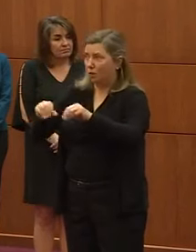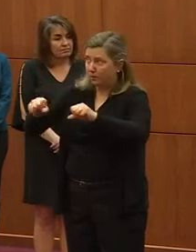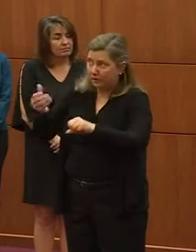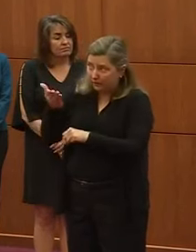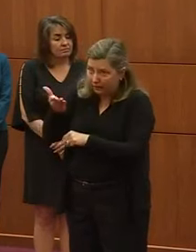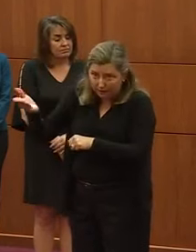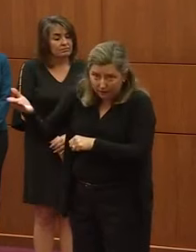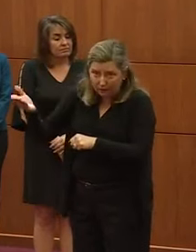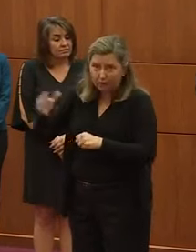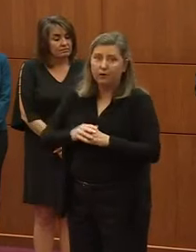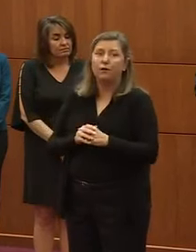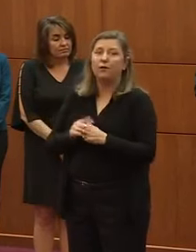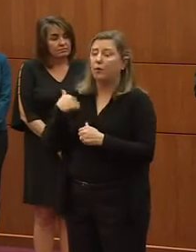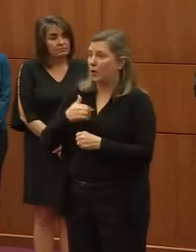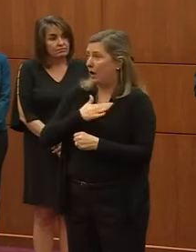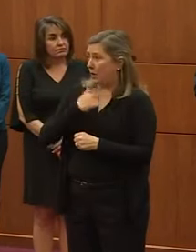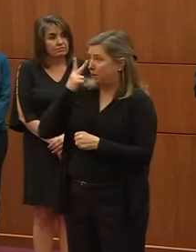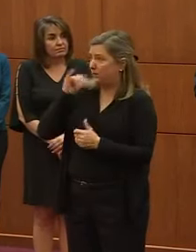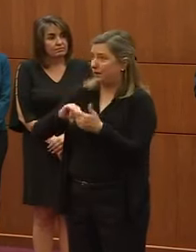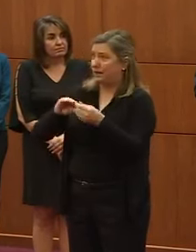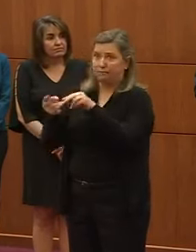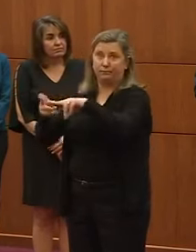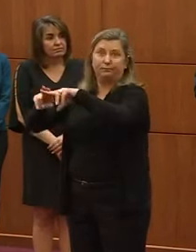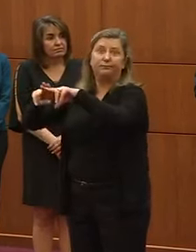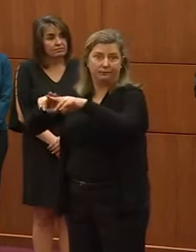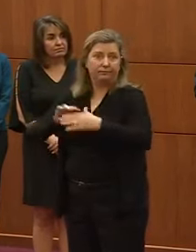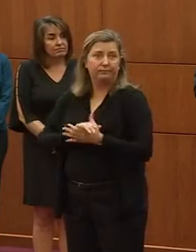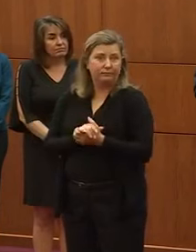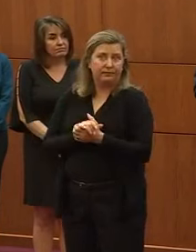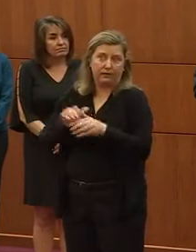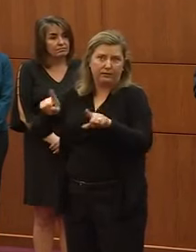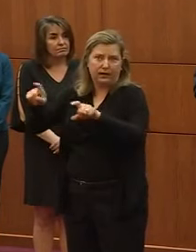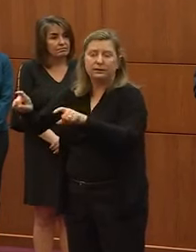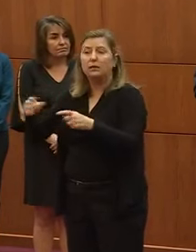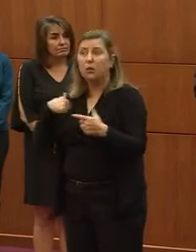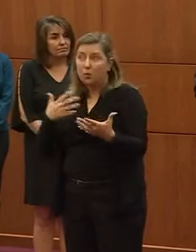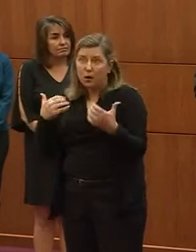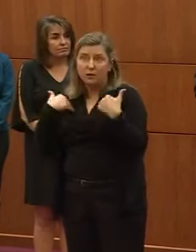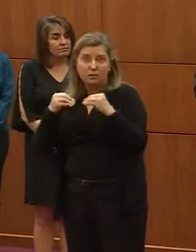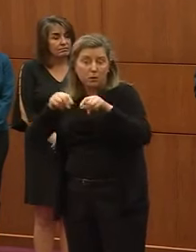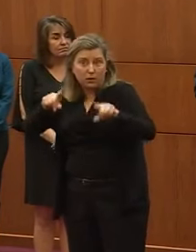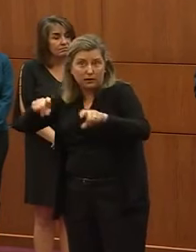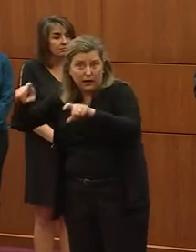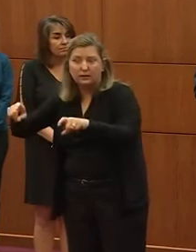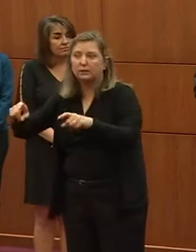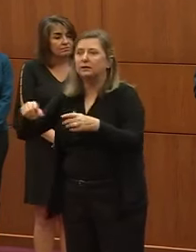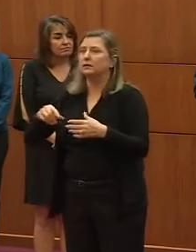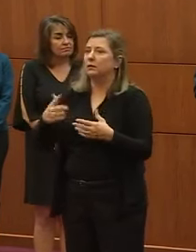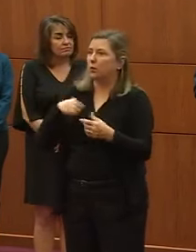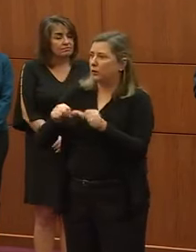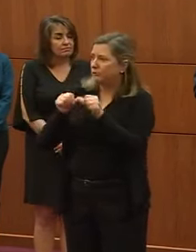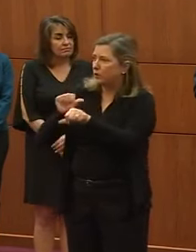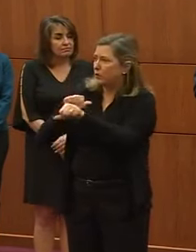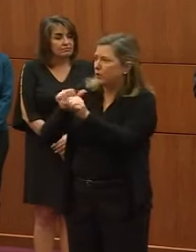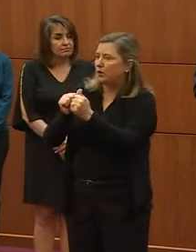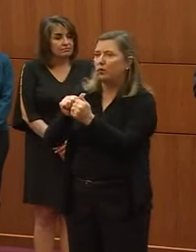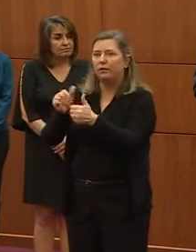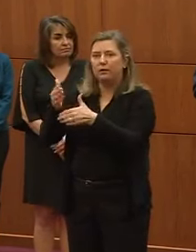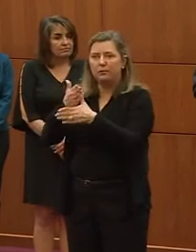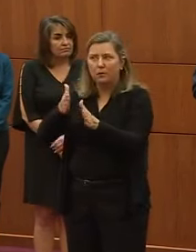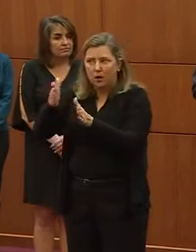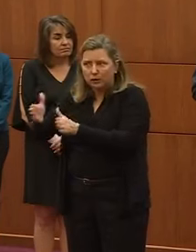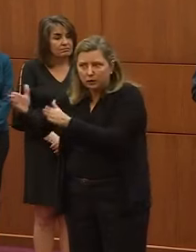there, and we're happy to see that. So we would like to have more testing, and we continue to work with all of our partners